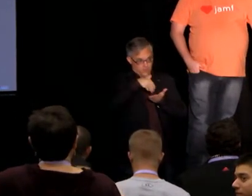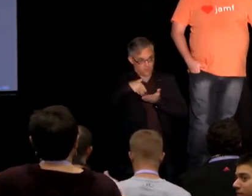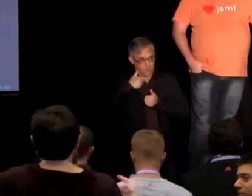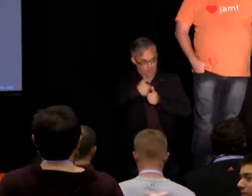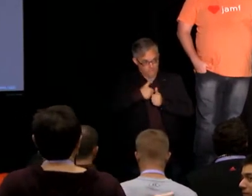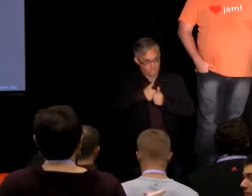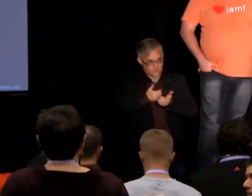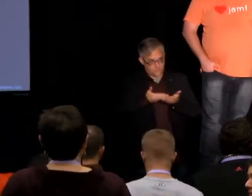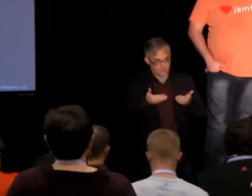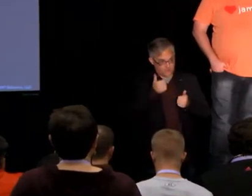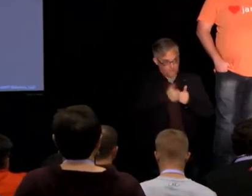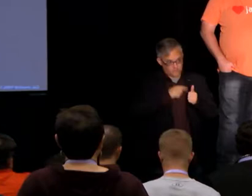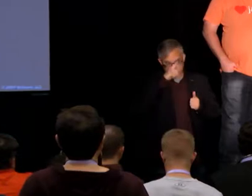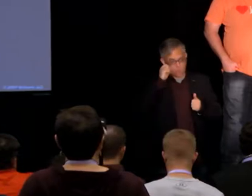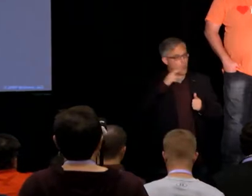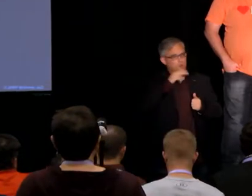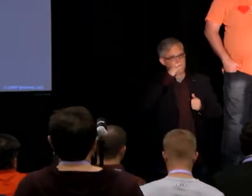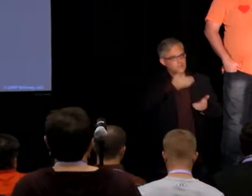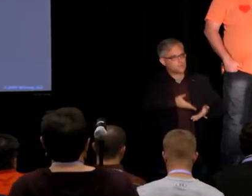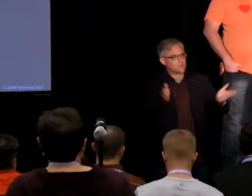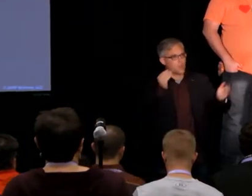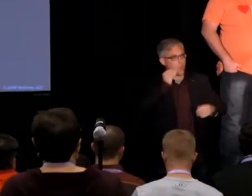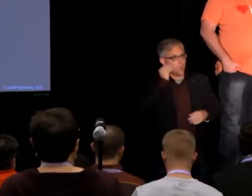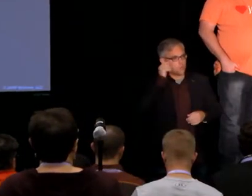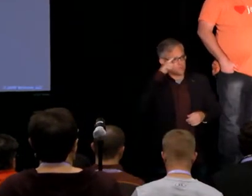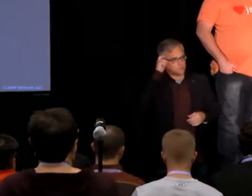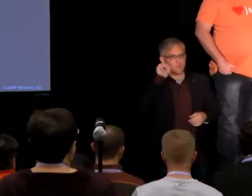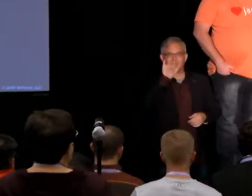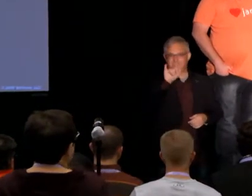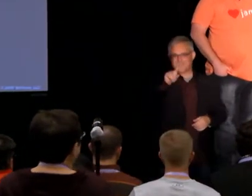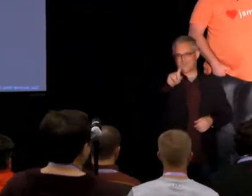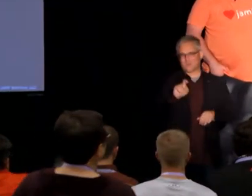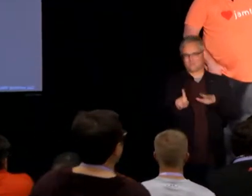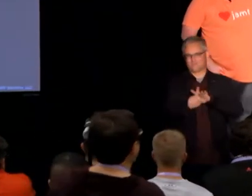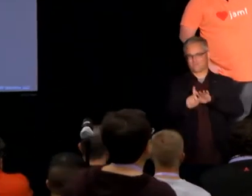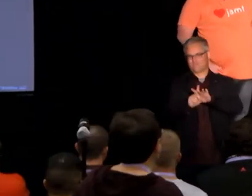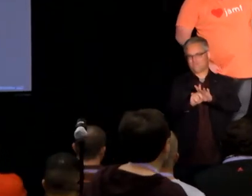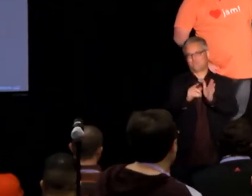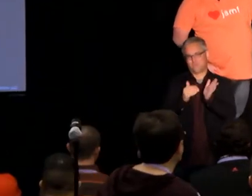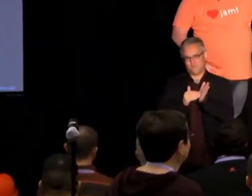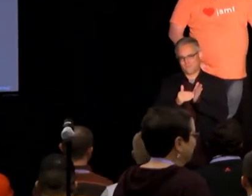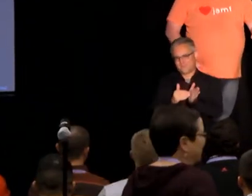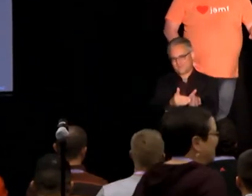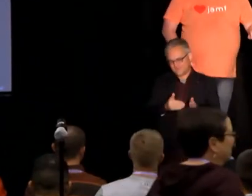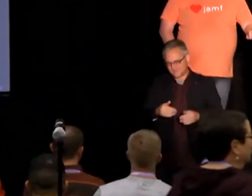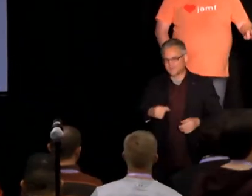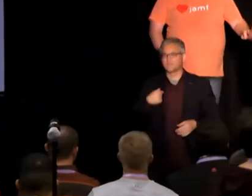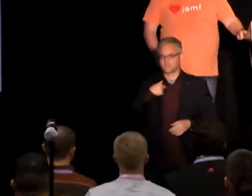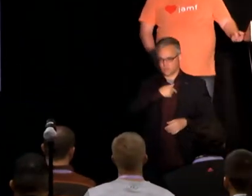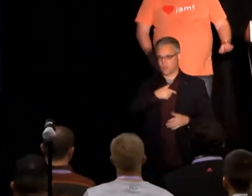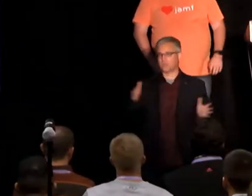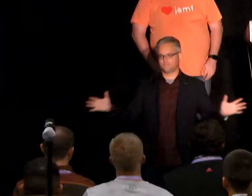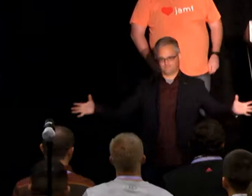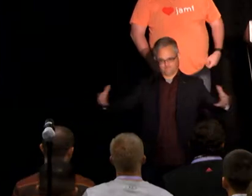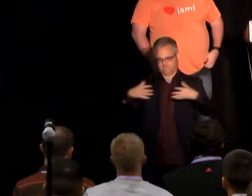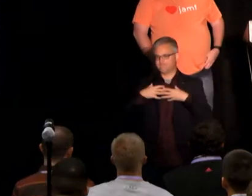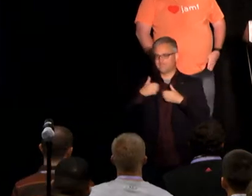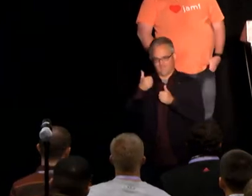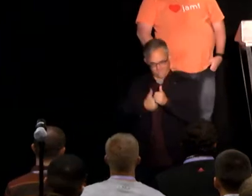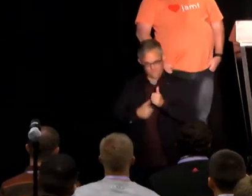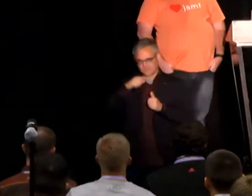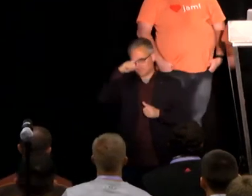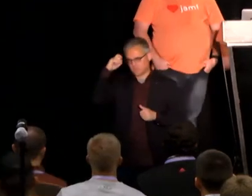summer, or do they get to take them home during the summer? That question comes up a lot within our population, too. We do collect every single